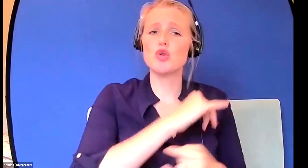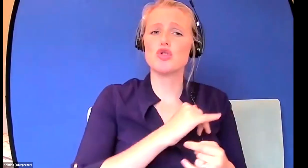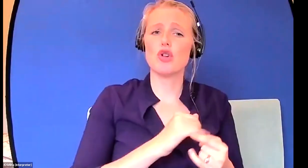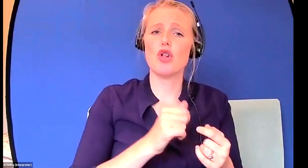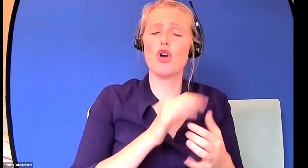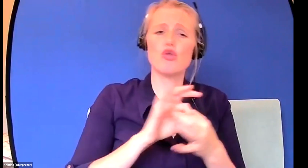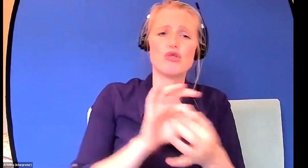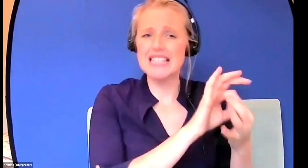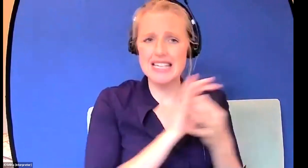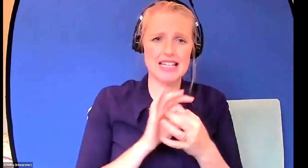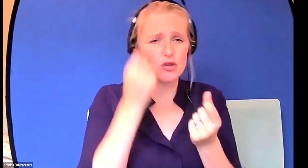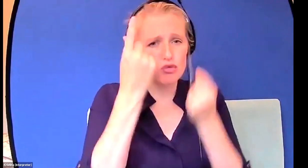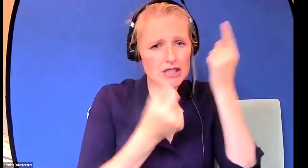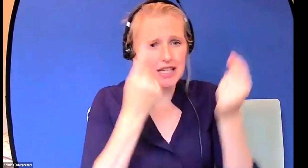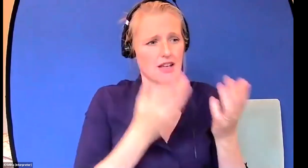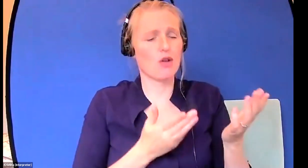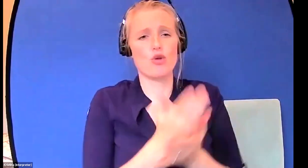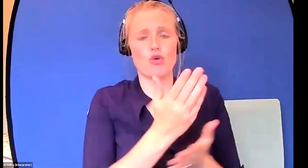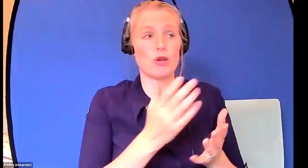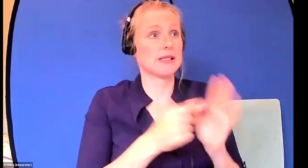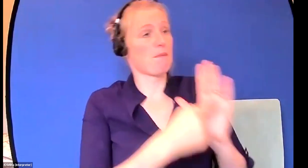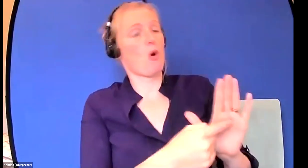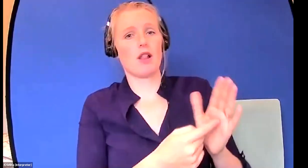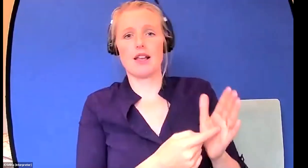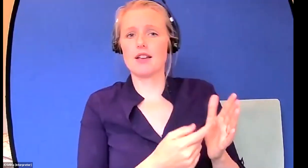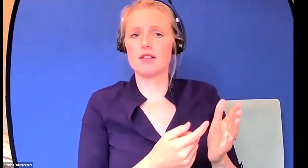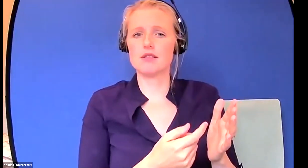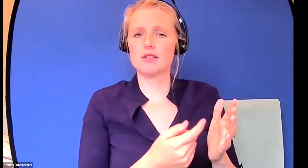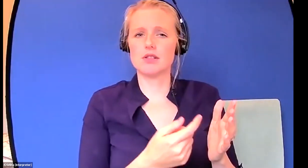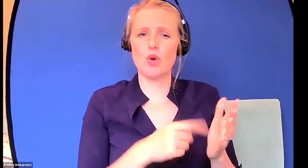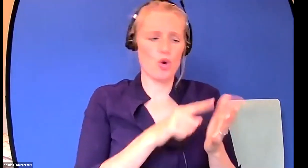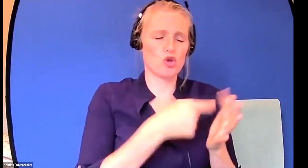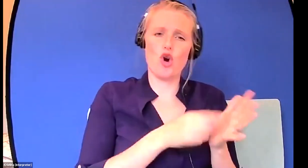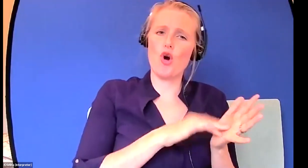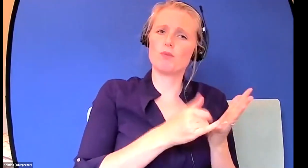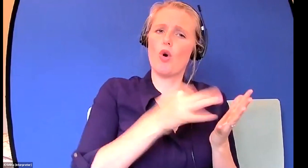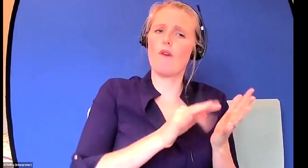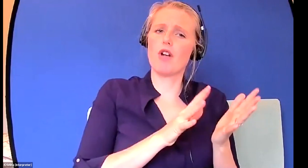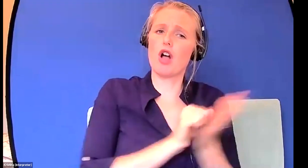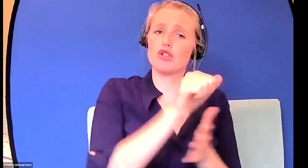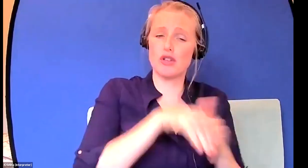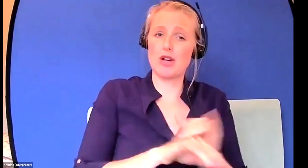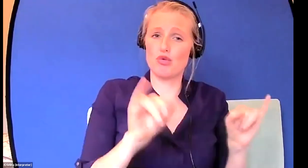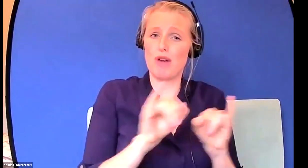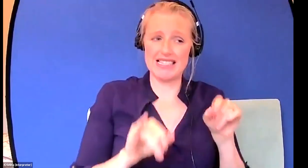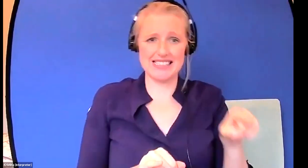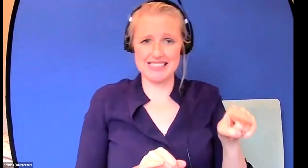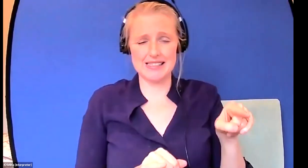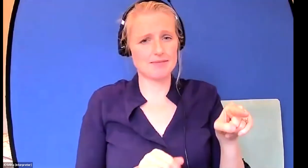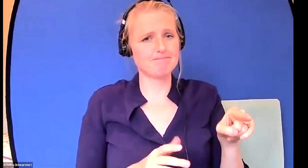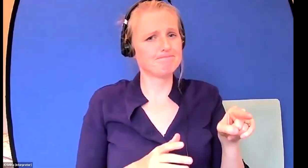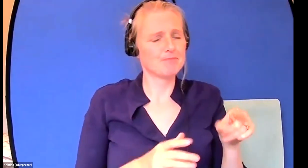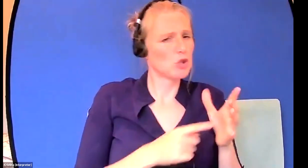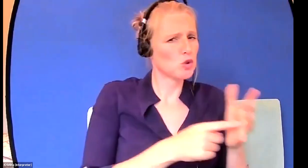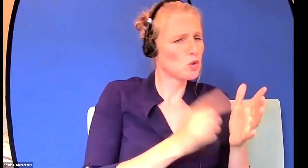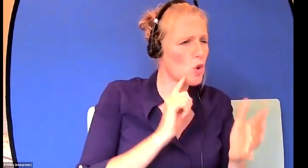symbolic means. And popular coverage of the turn to culture in crisis has been quite slow, I think, to signpost